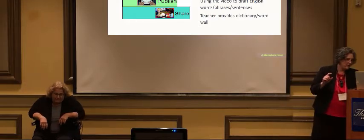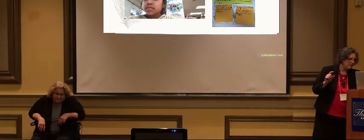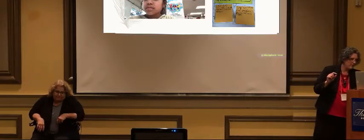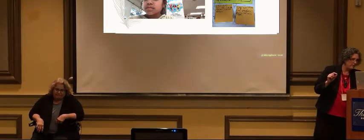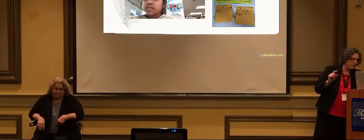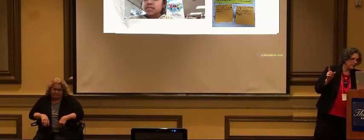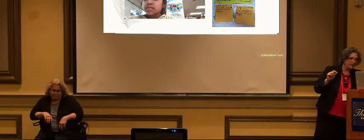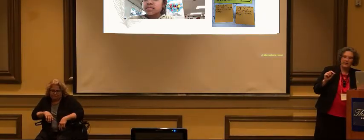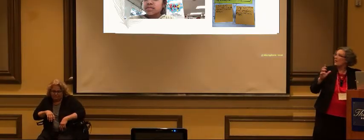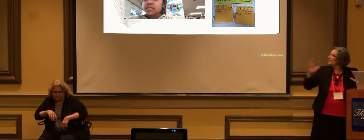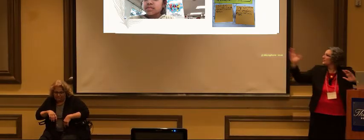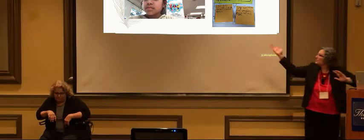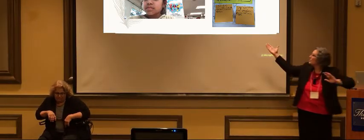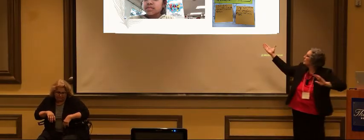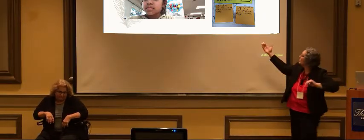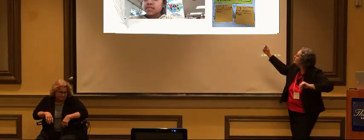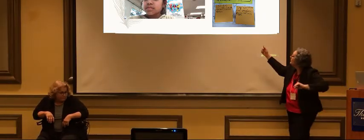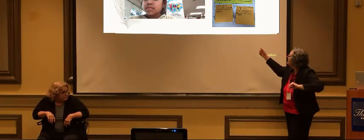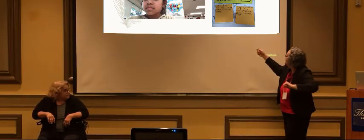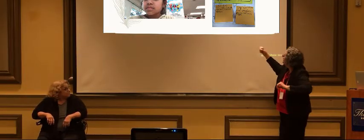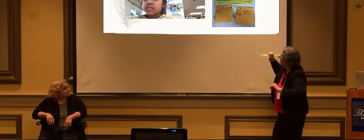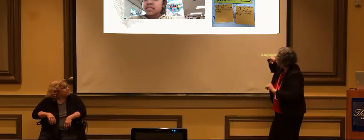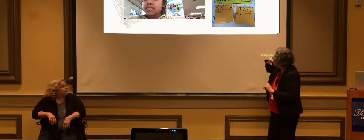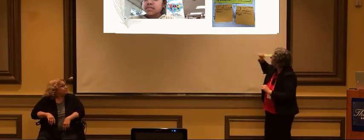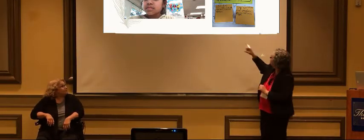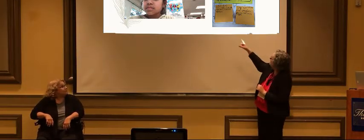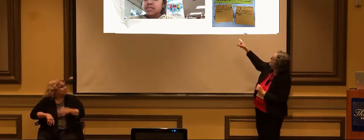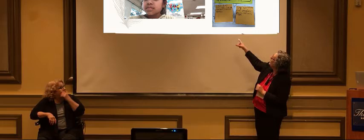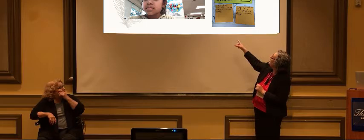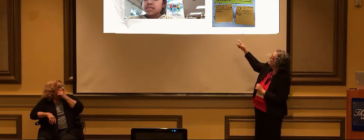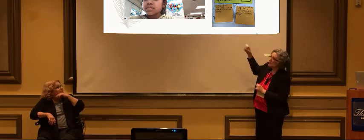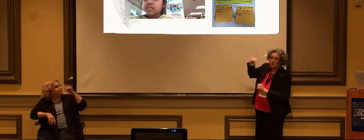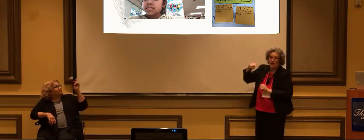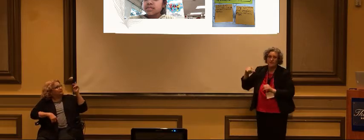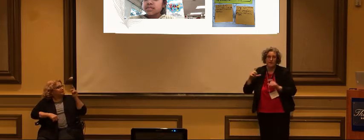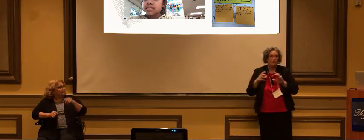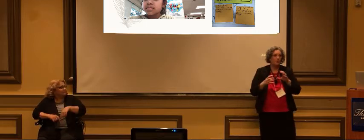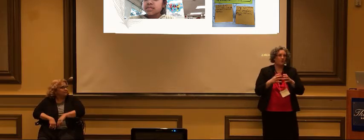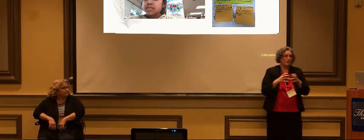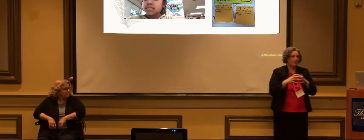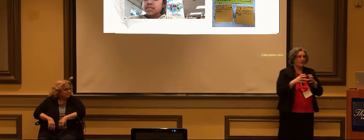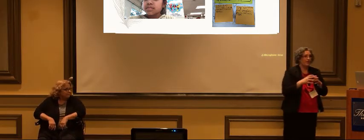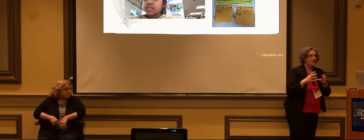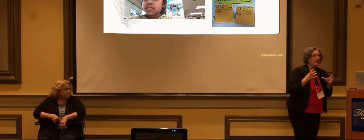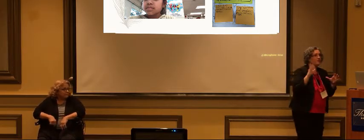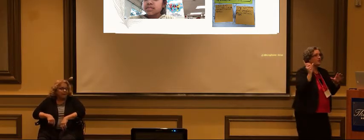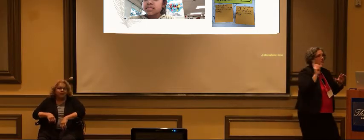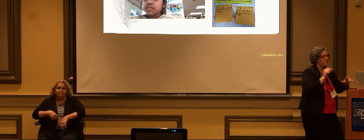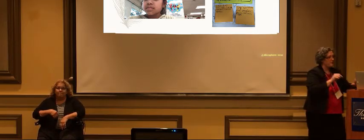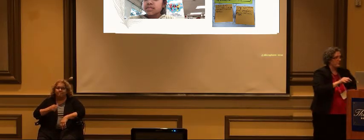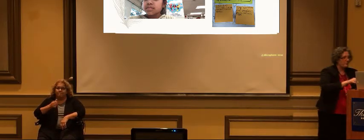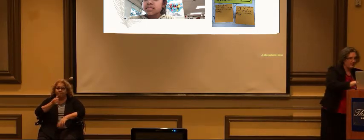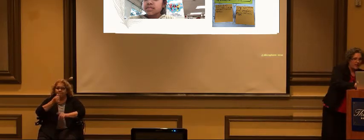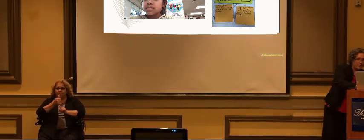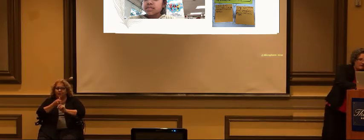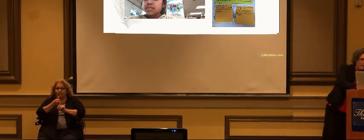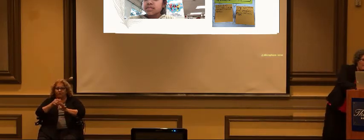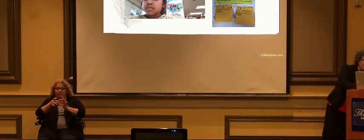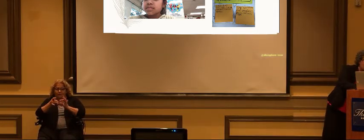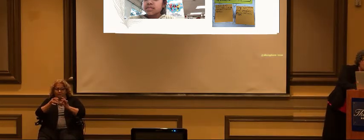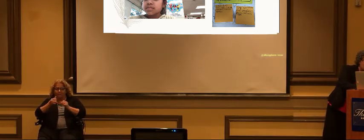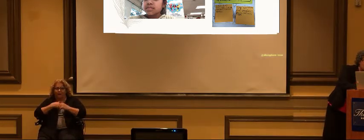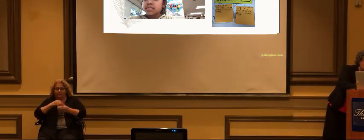Let me go a bit. I'd like to show you an initial draft of the personal narrative of my student with the